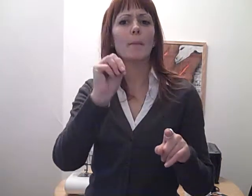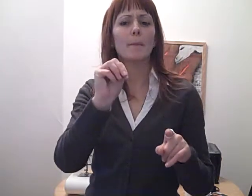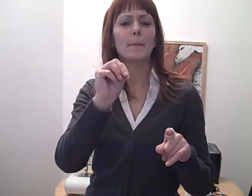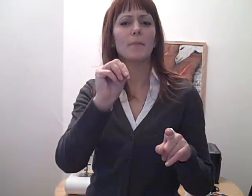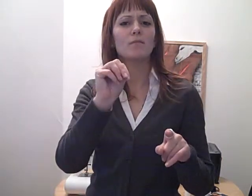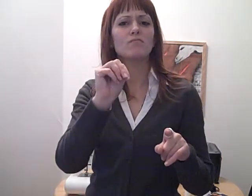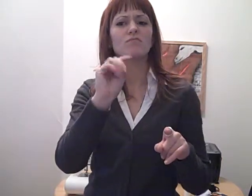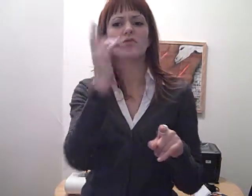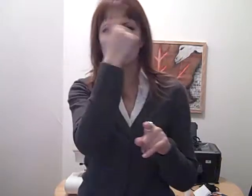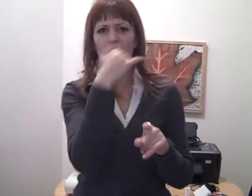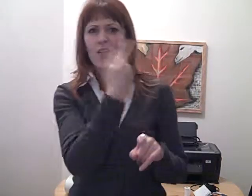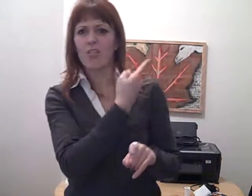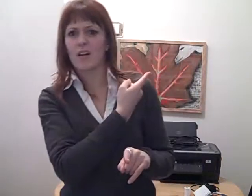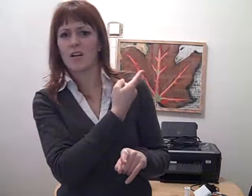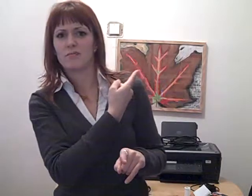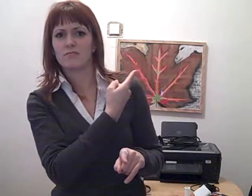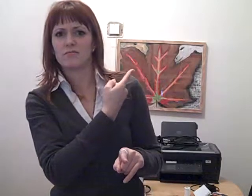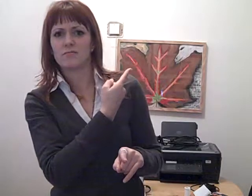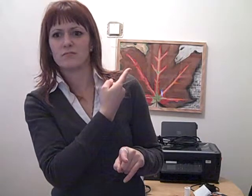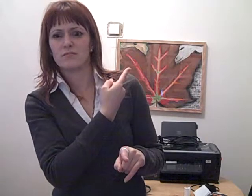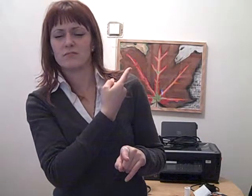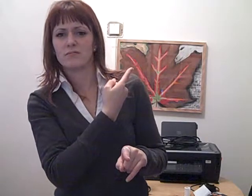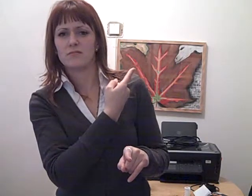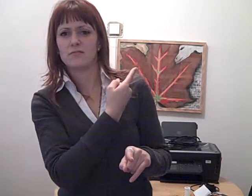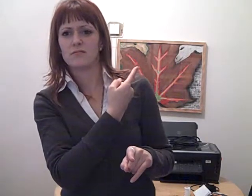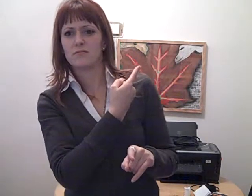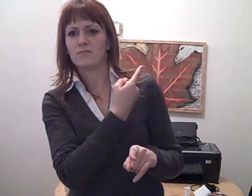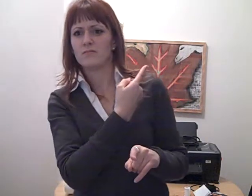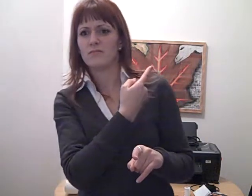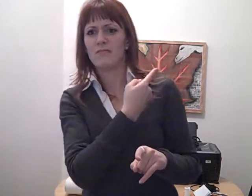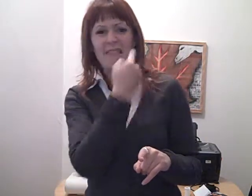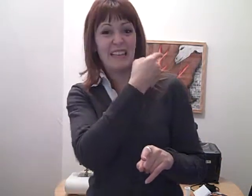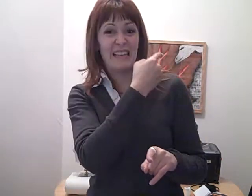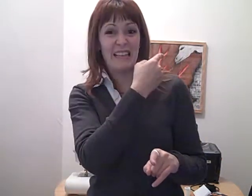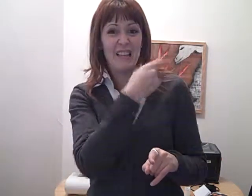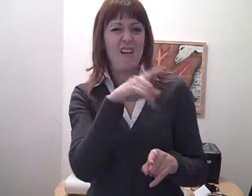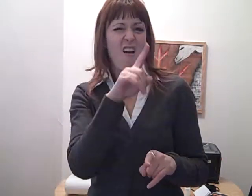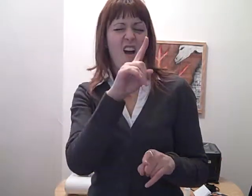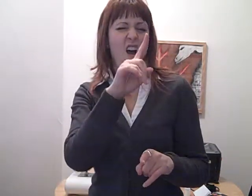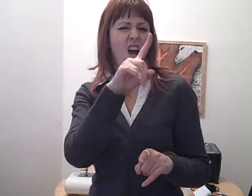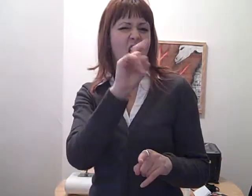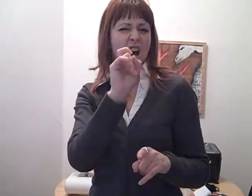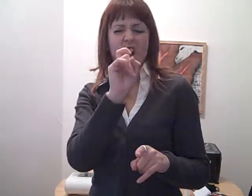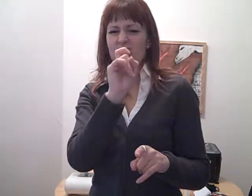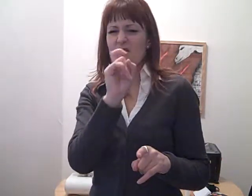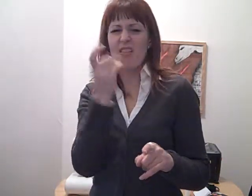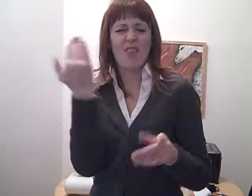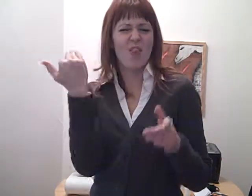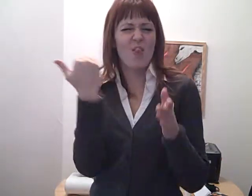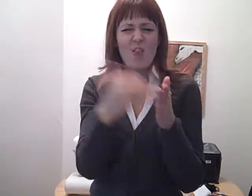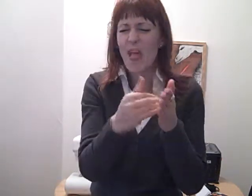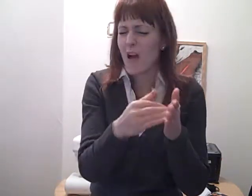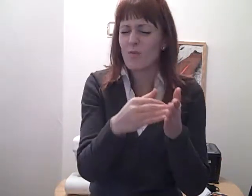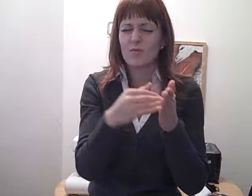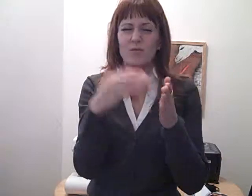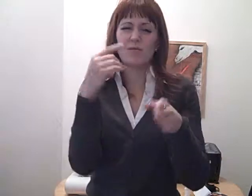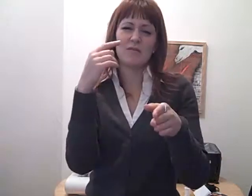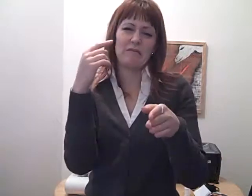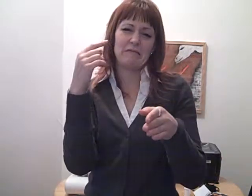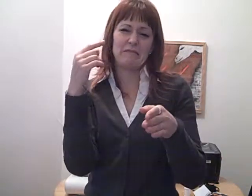called a carbon nanotube, is 100,000 times smaller than the widths of one of your hairs.